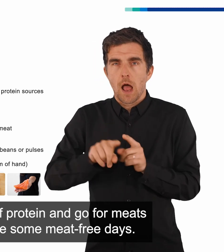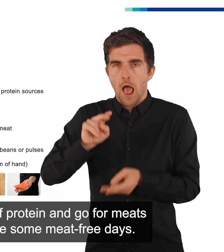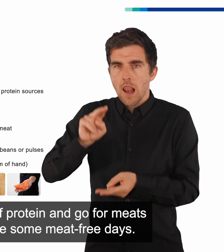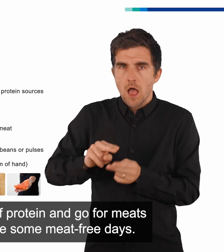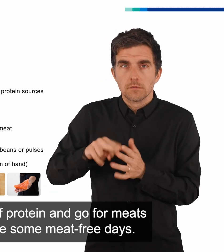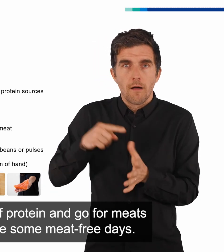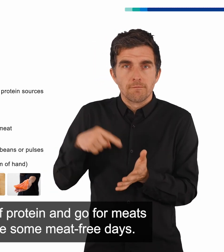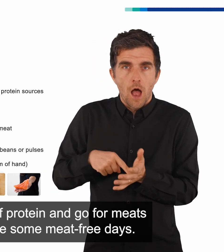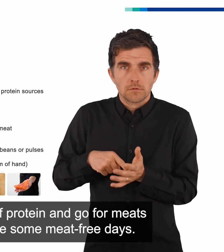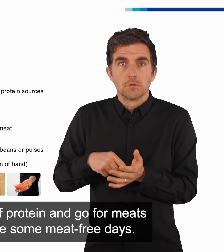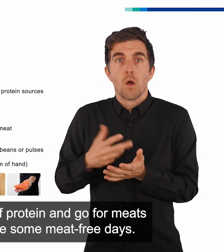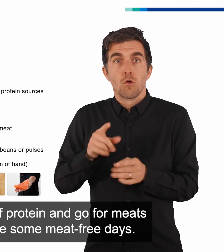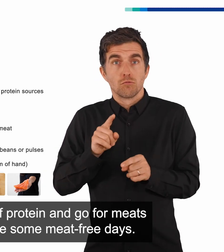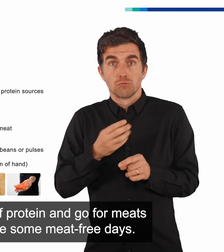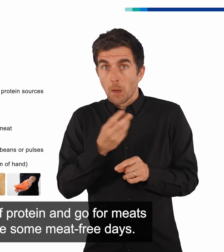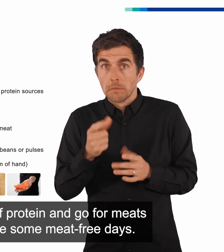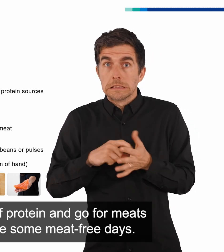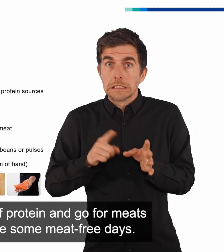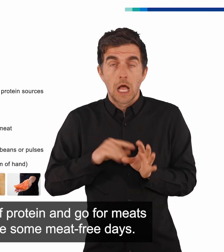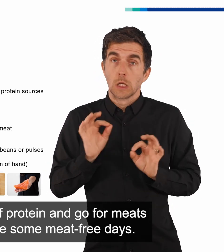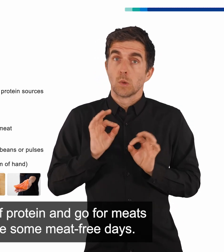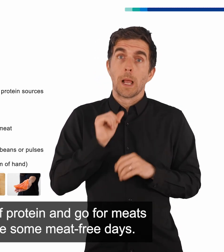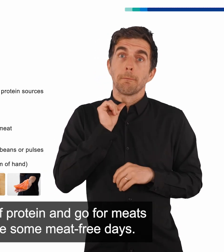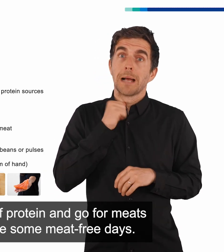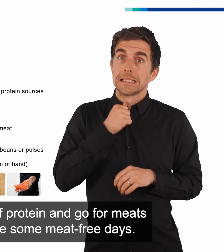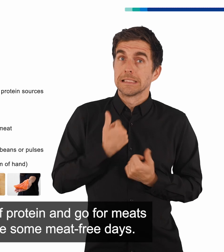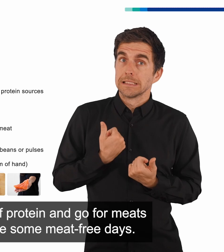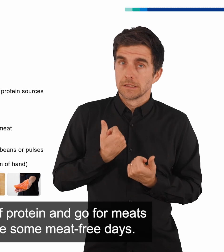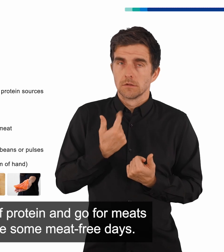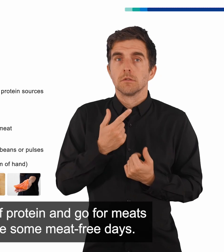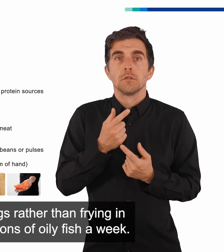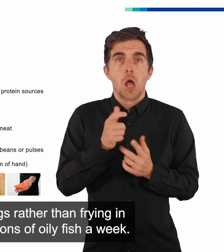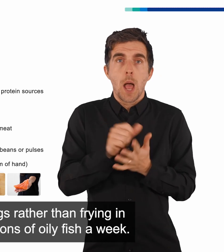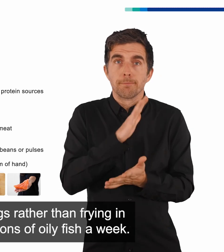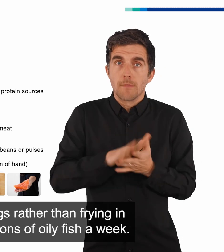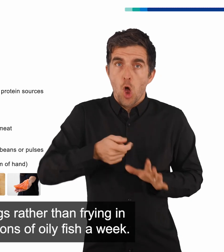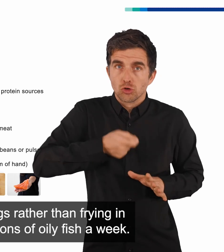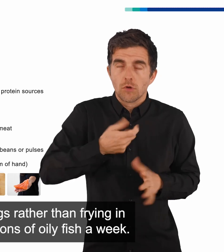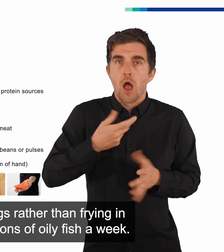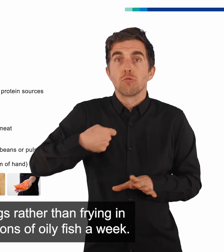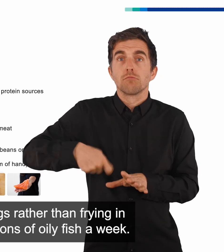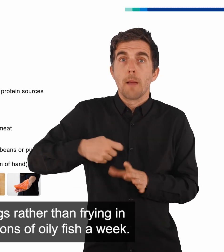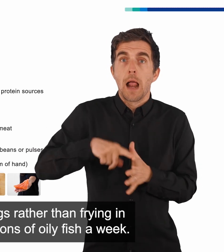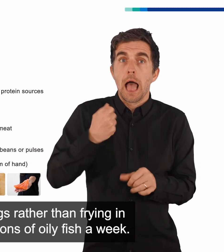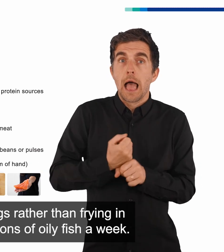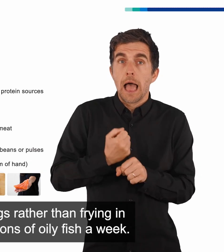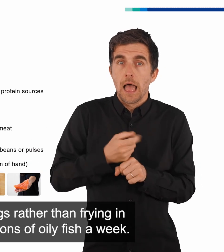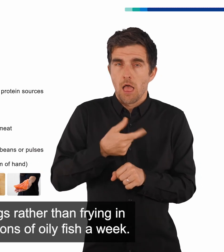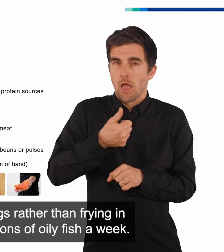or even have some meat-free days. Poach or scramble eggs rather than frying in oil, and aim for 2 portions